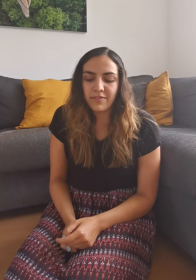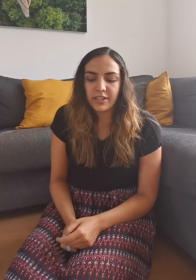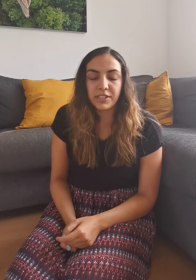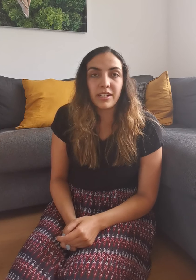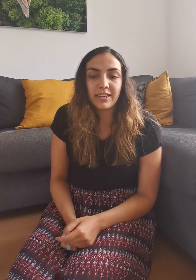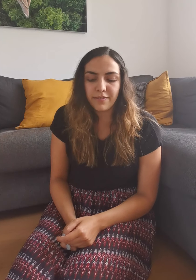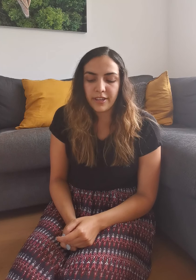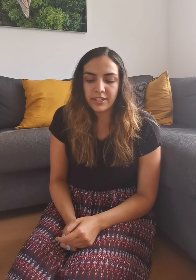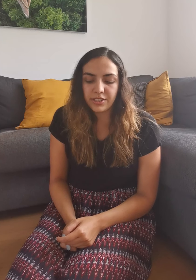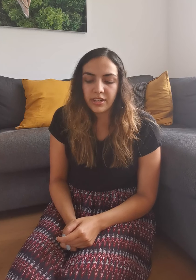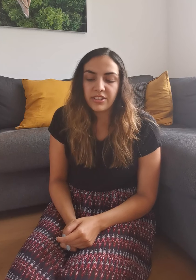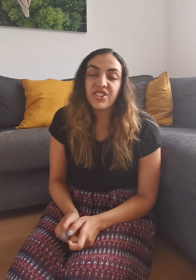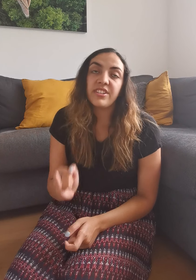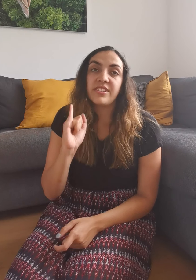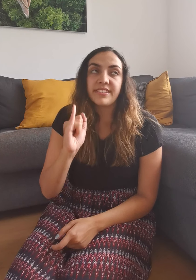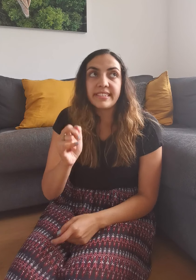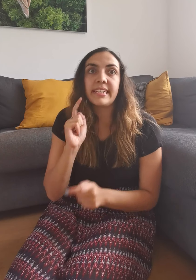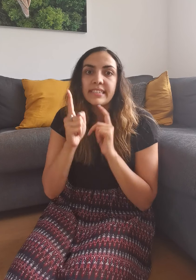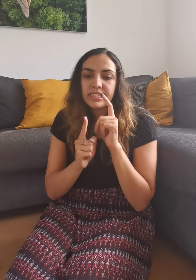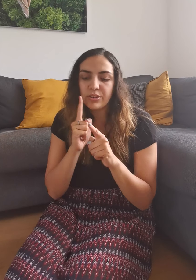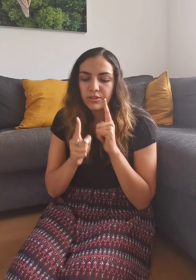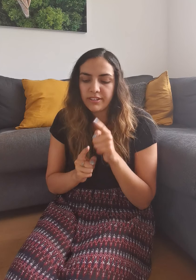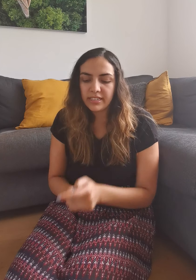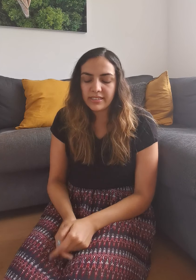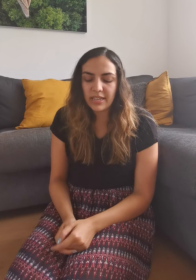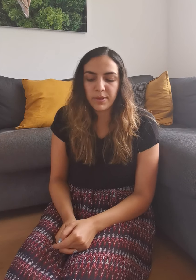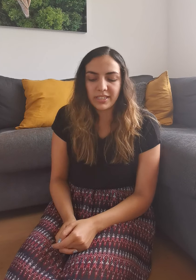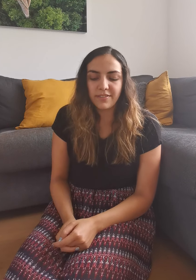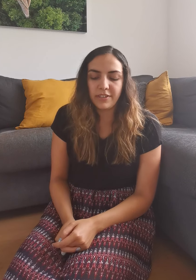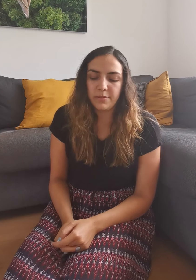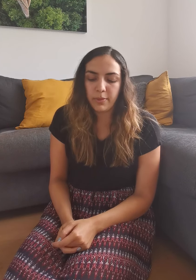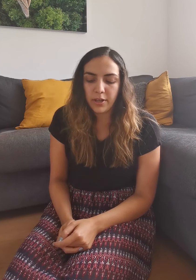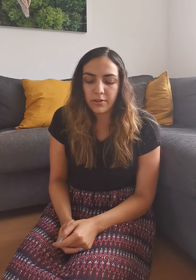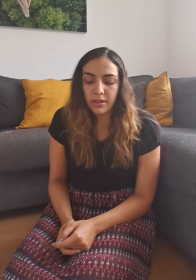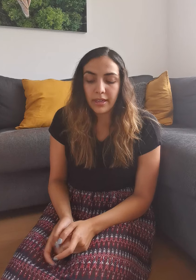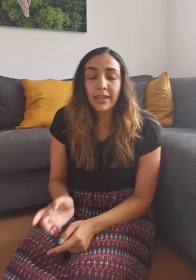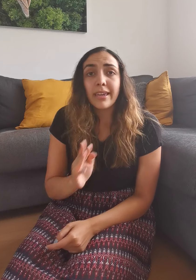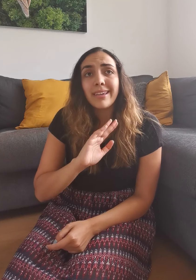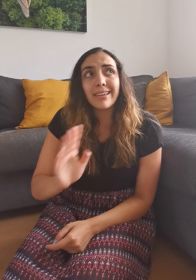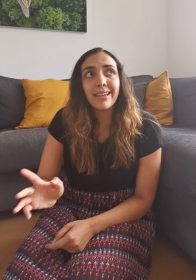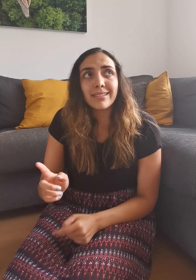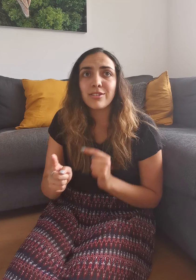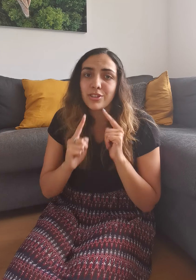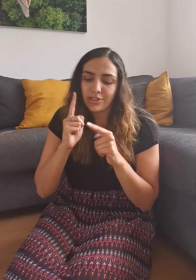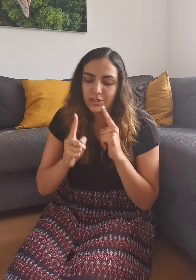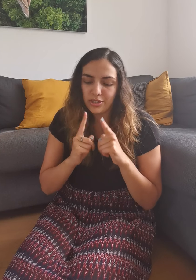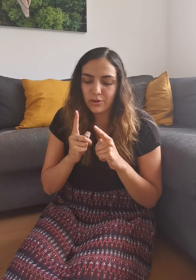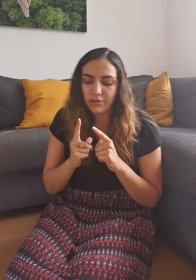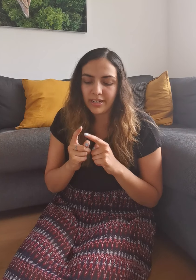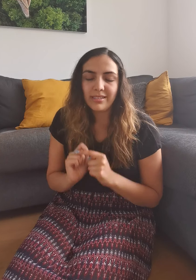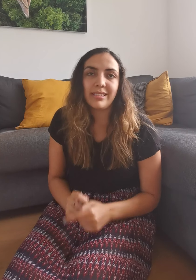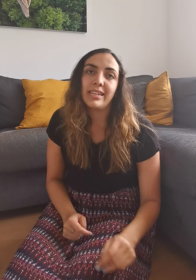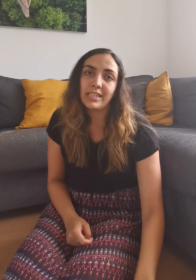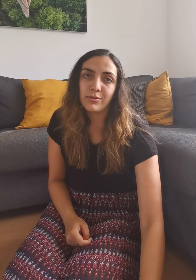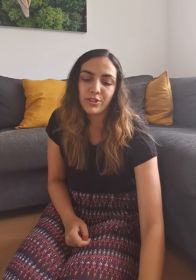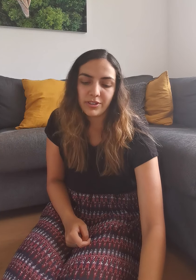Leopardfish and Leaffish. Just a silly story, said Butterfish and Blue. It isn't just a story, said little Johnny